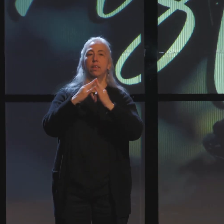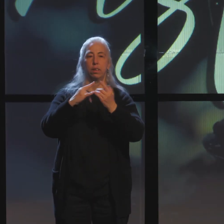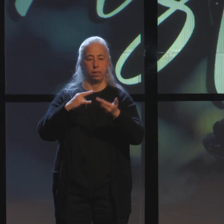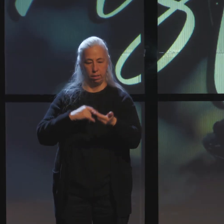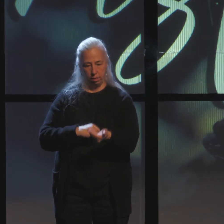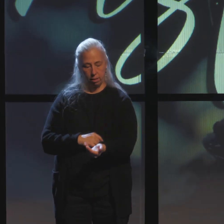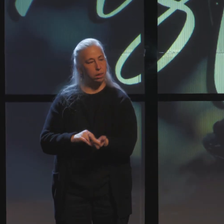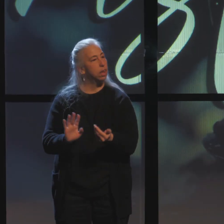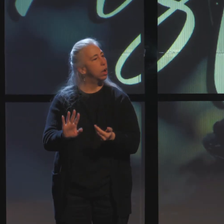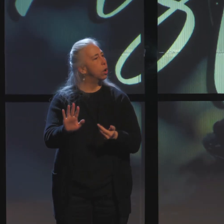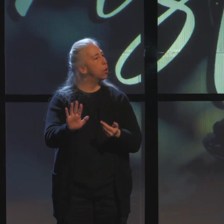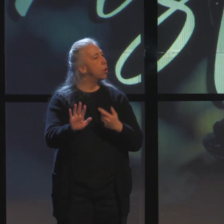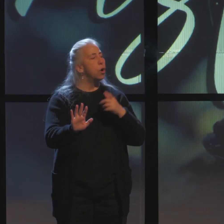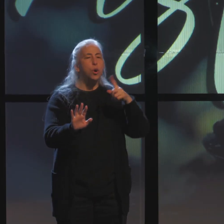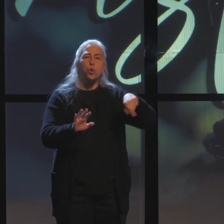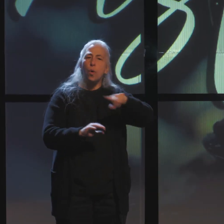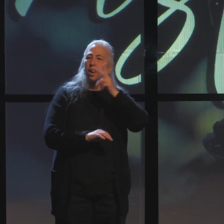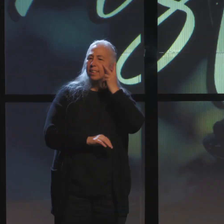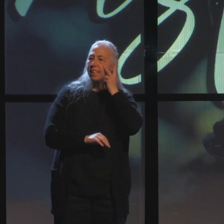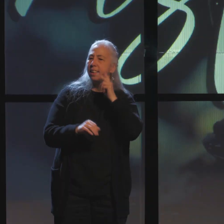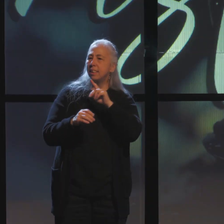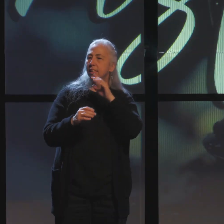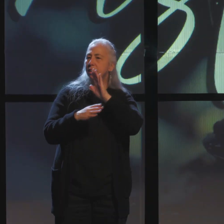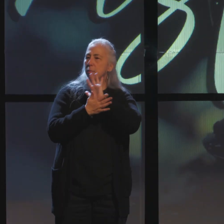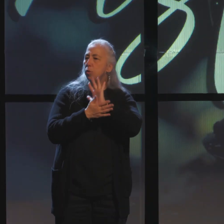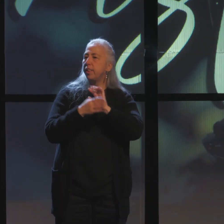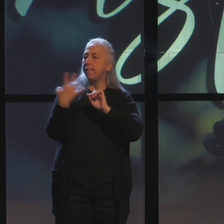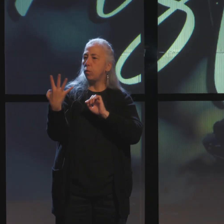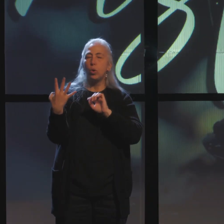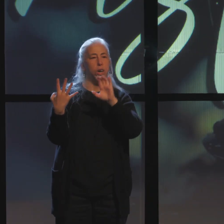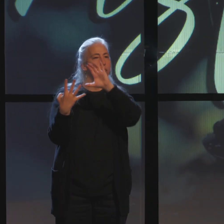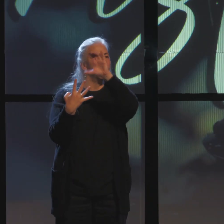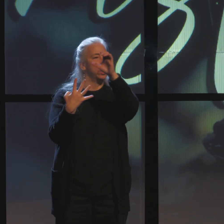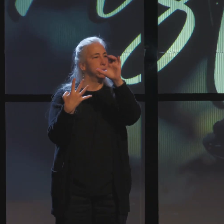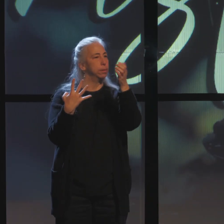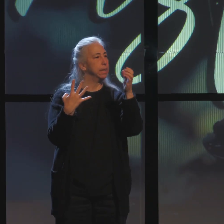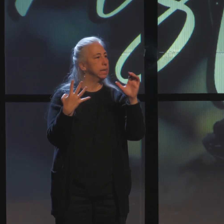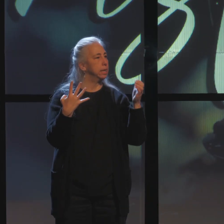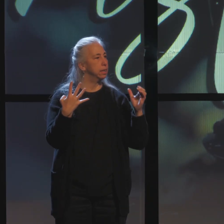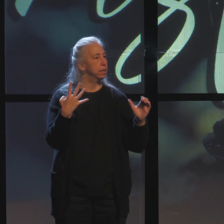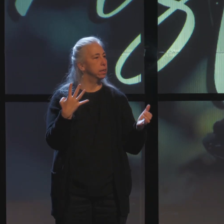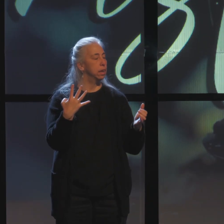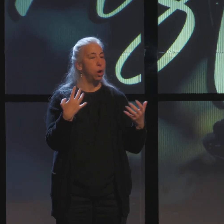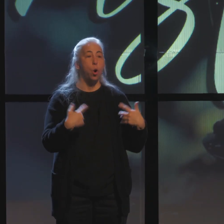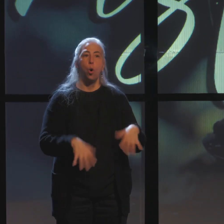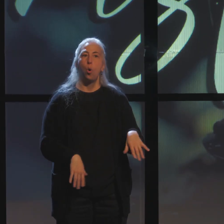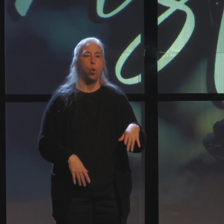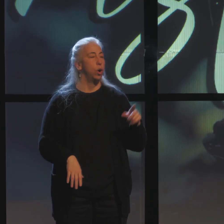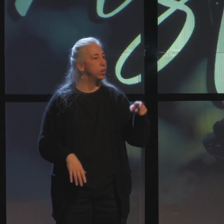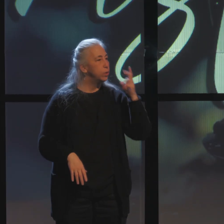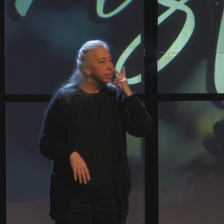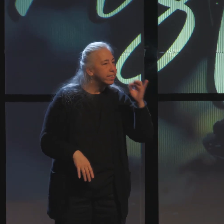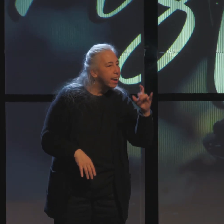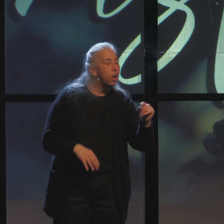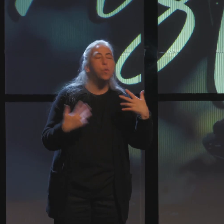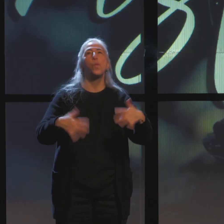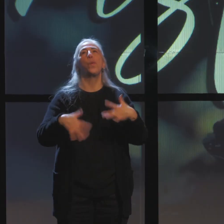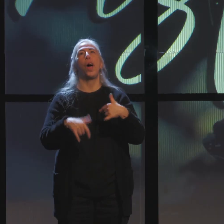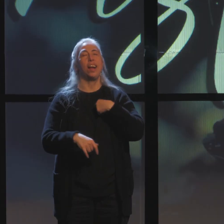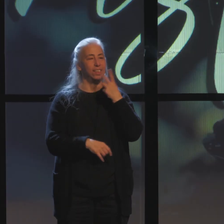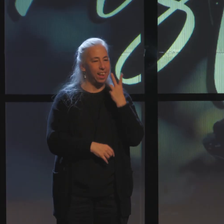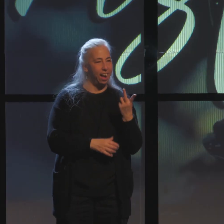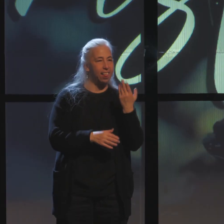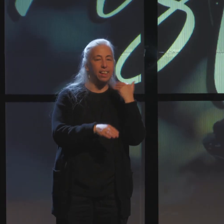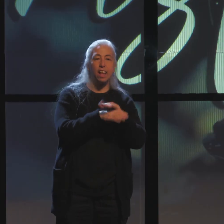hadn't seen, how many of y'all seen the movie Four Christmases? I hadn't seen that movie, so you should go back and watch Four Christmases. We watched it last night, and I